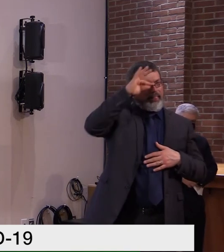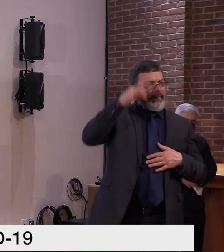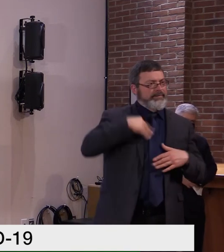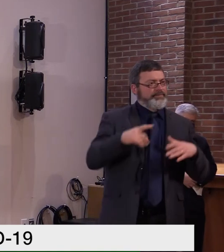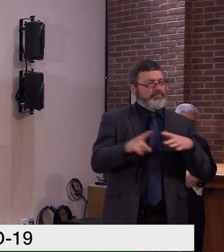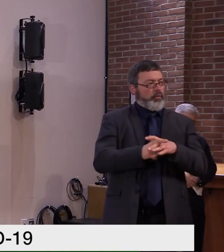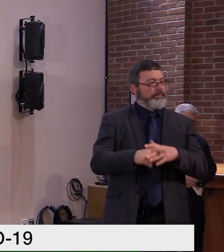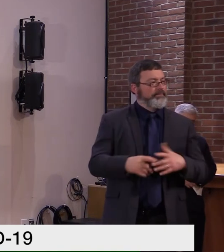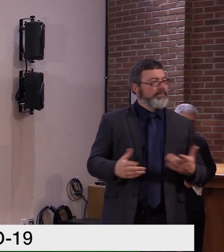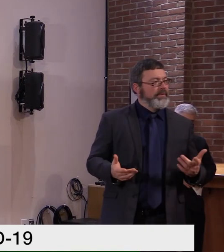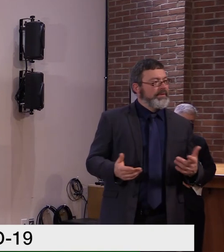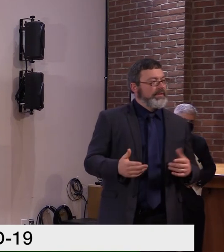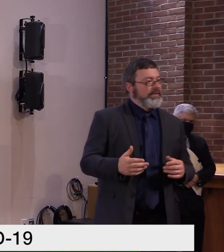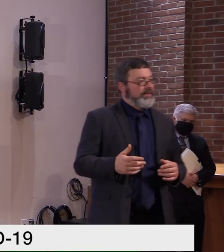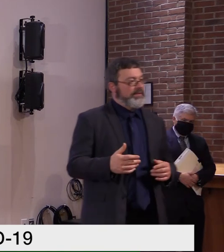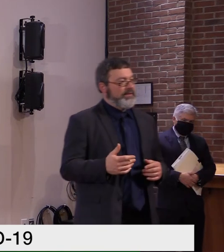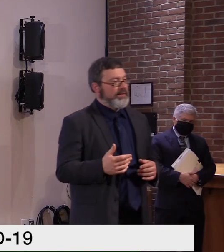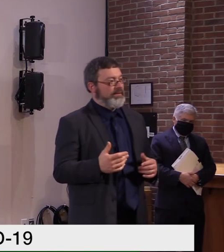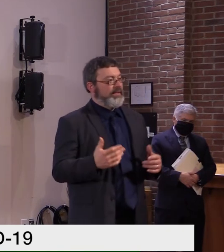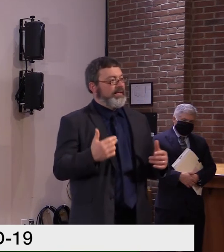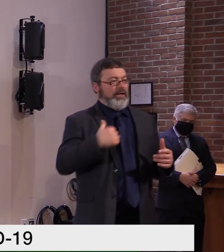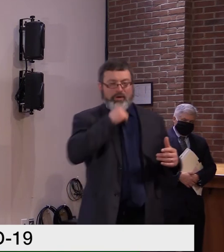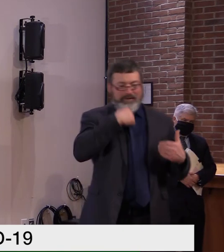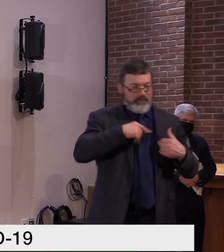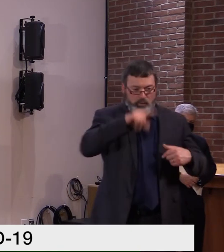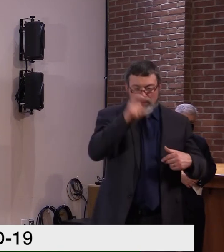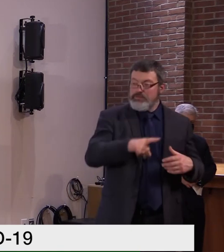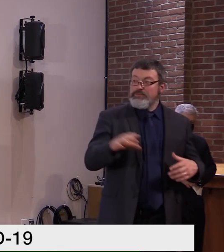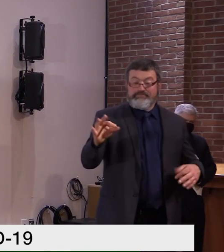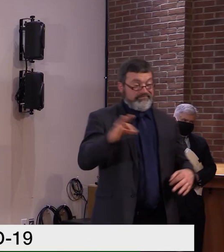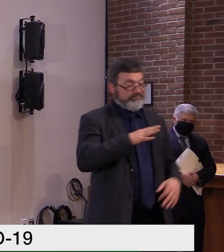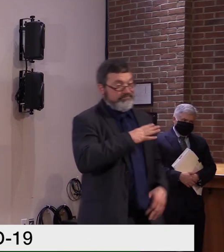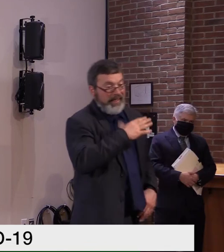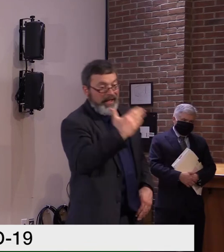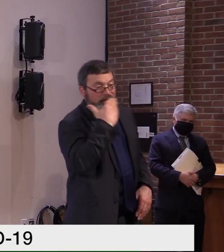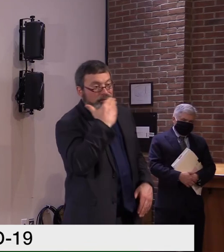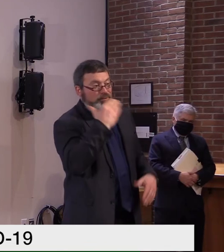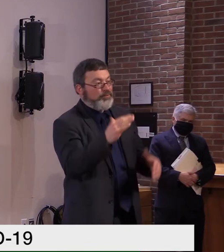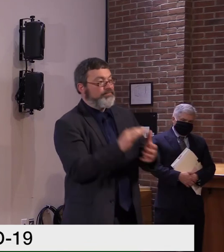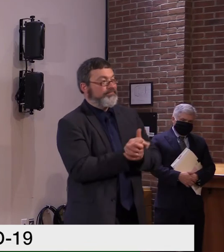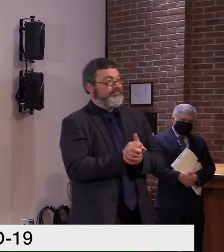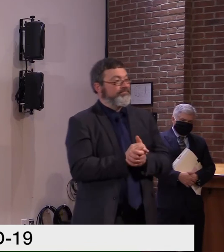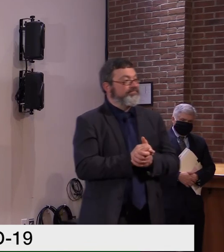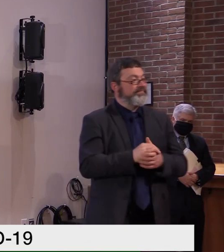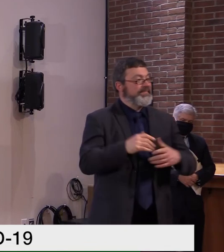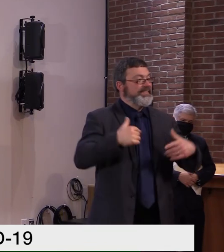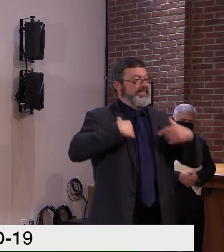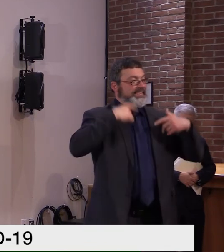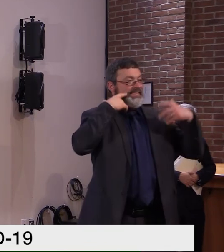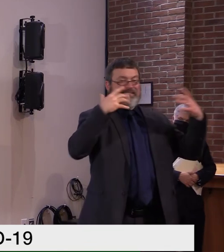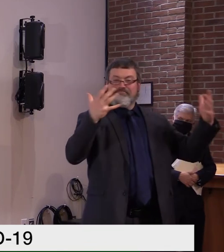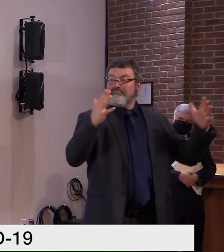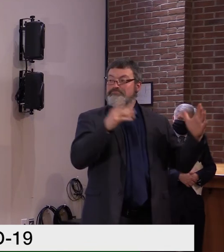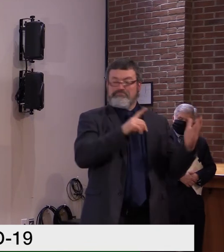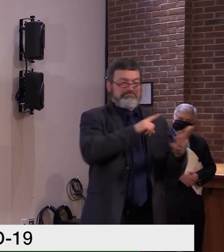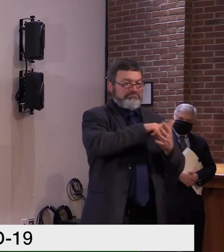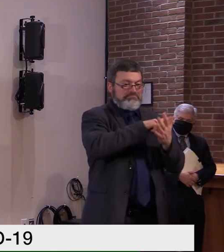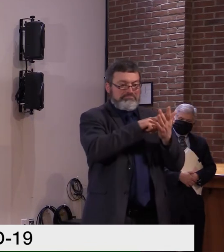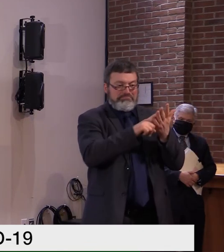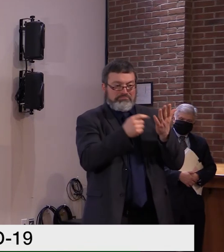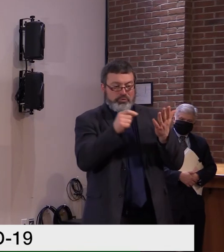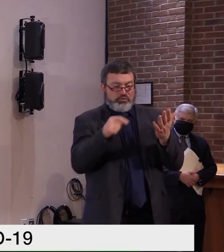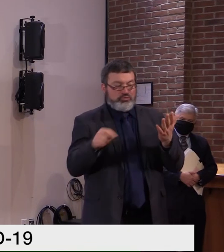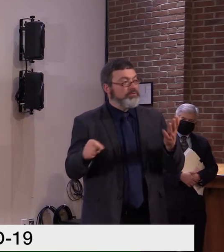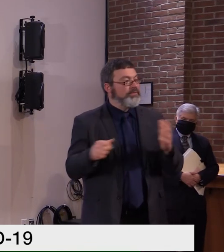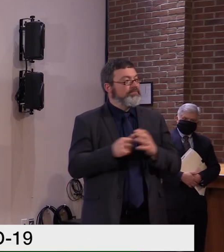questions at this point. Thanks, I think you've covered it all. The questions that I have. So